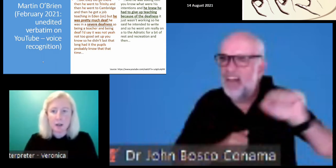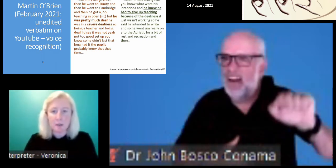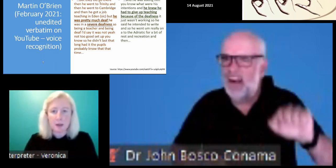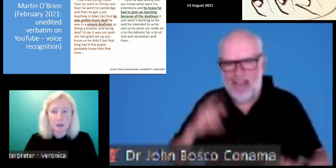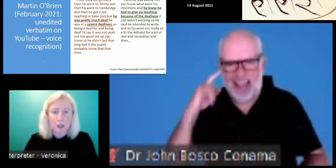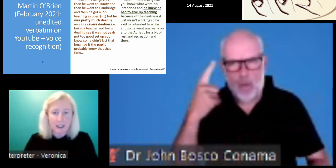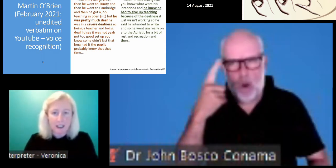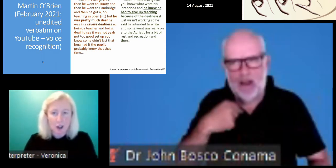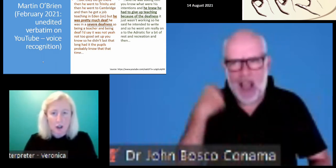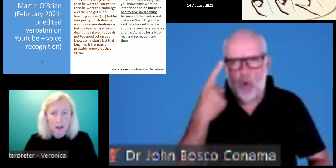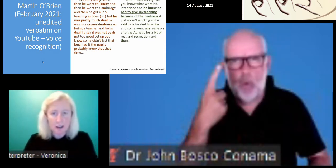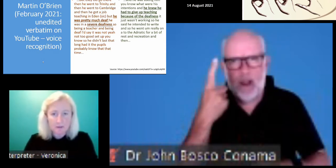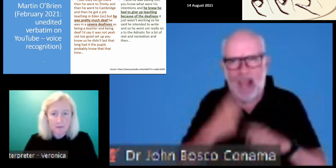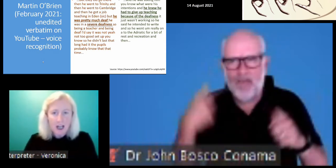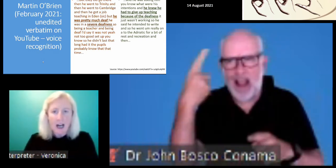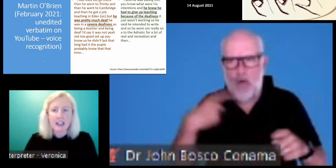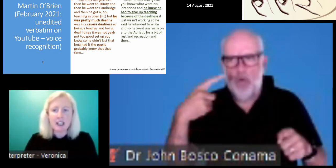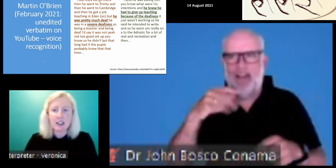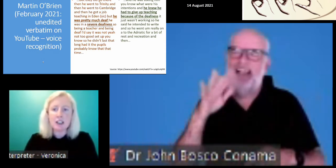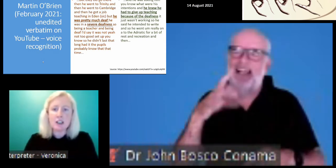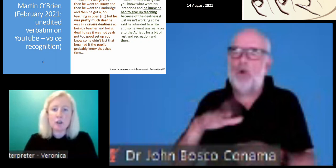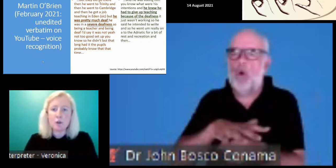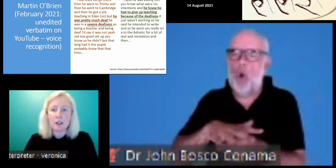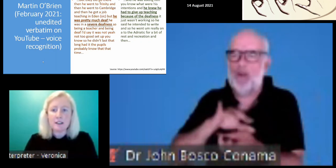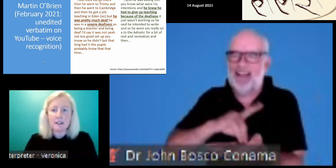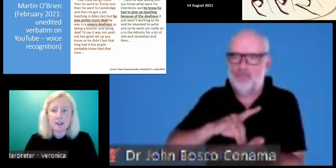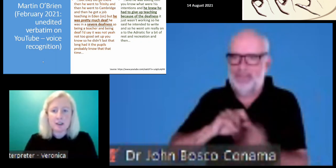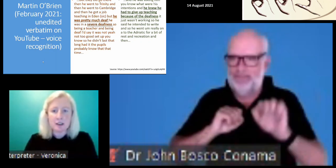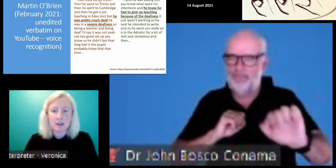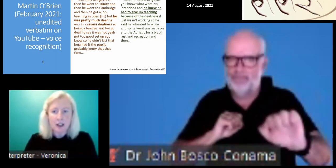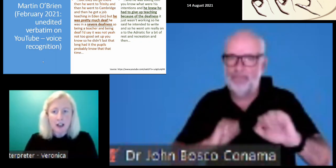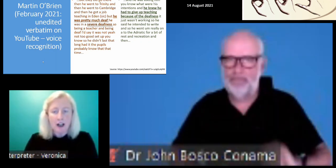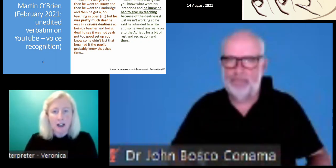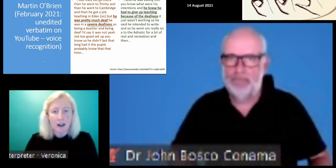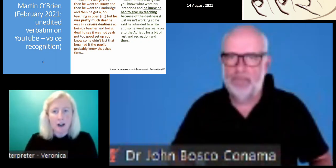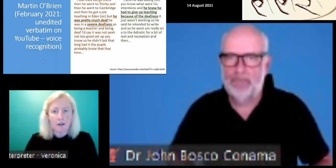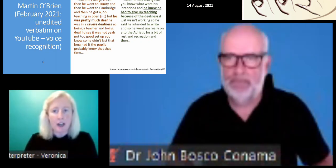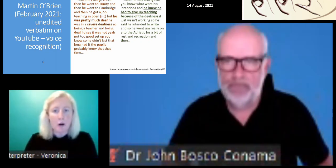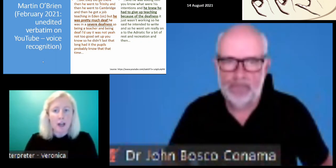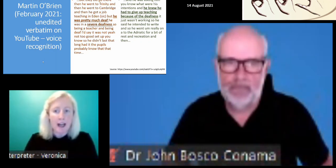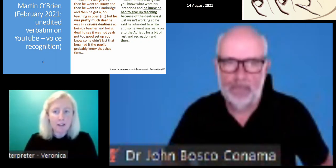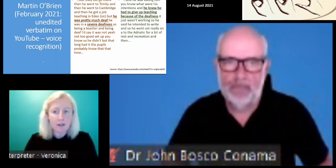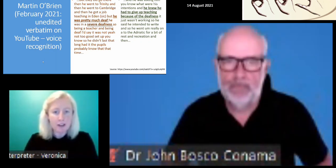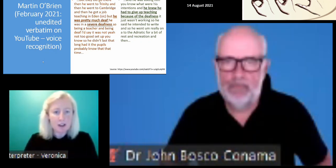at the bottom right-hand corner. I think the interview consisted of an hour and a half